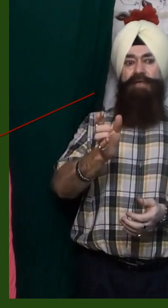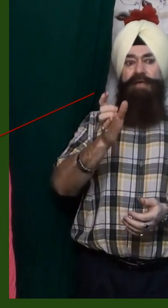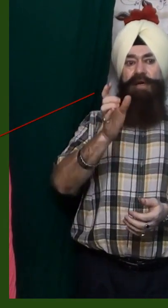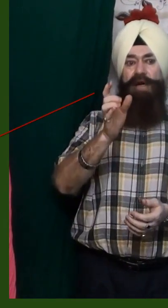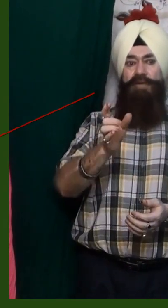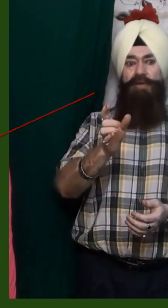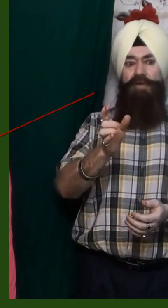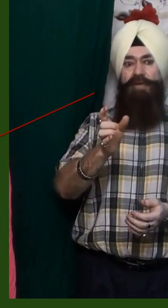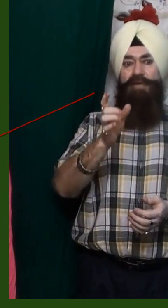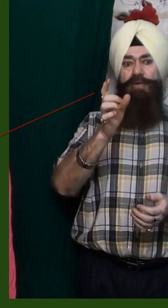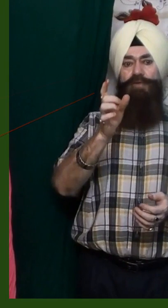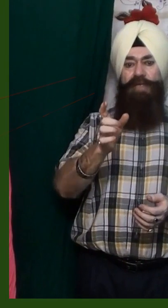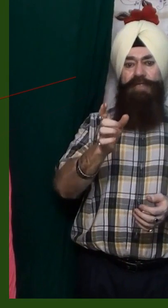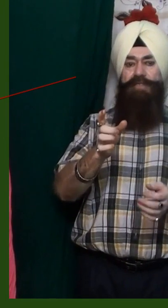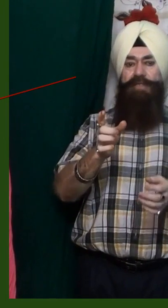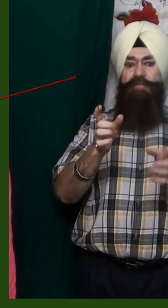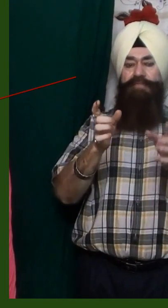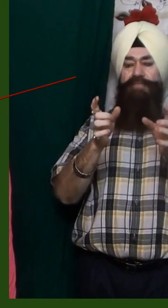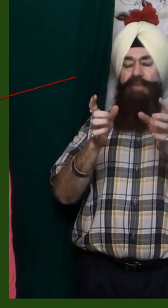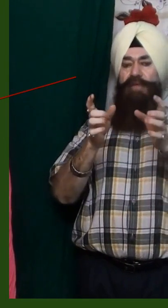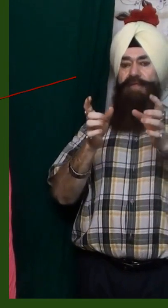plus a clock